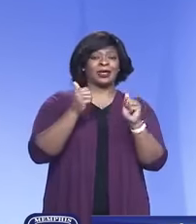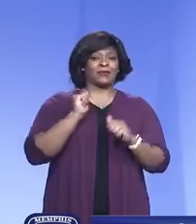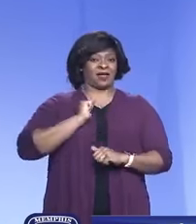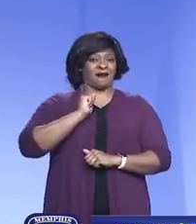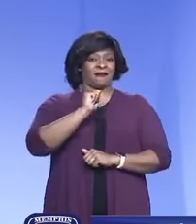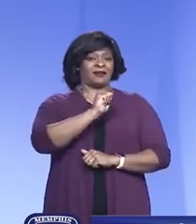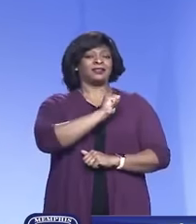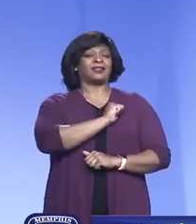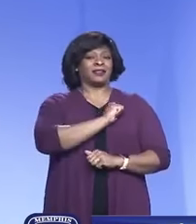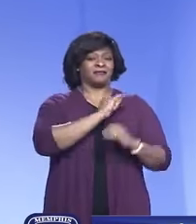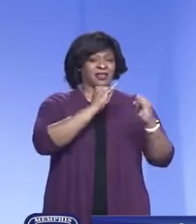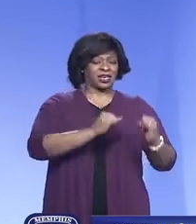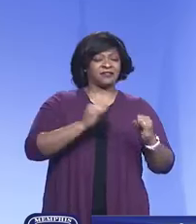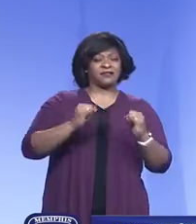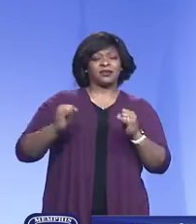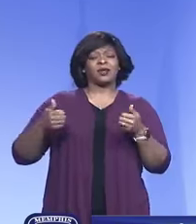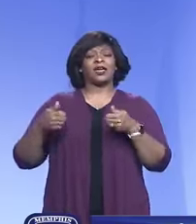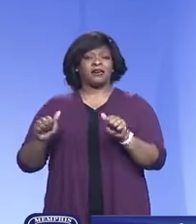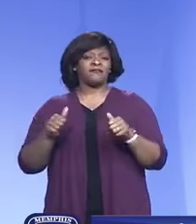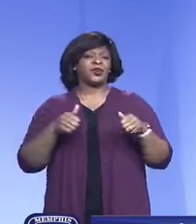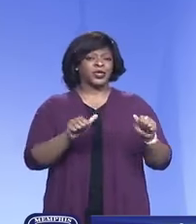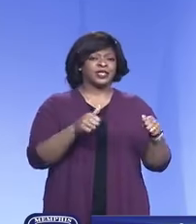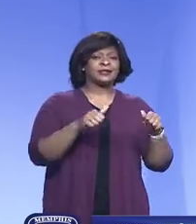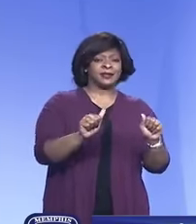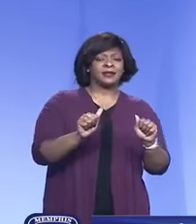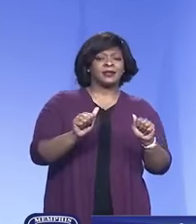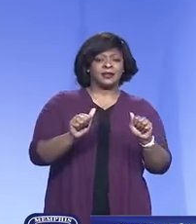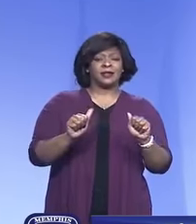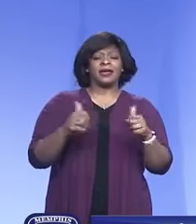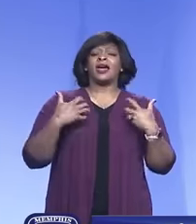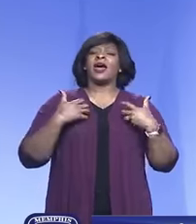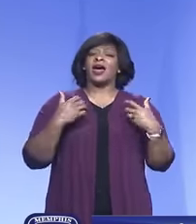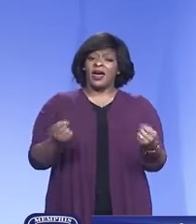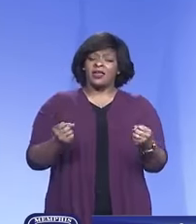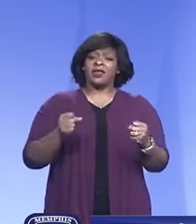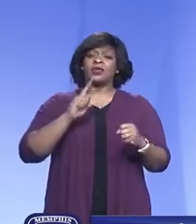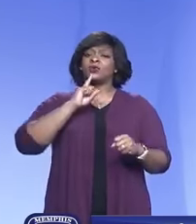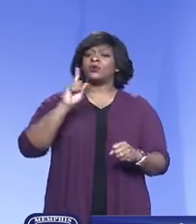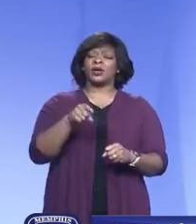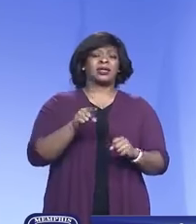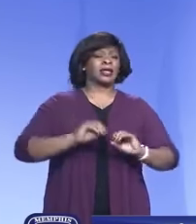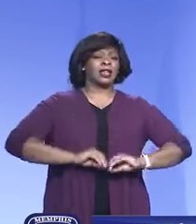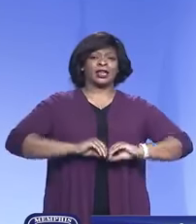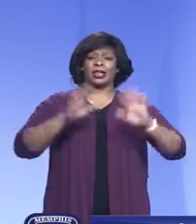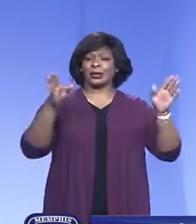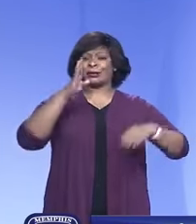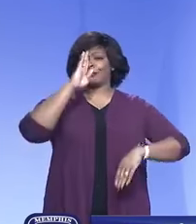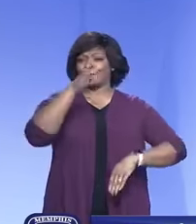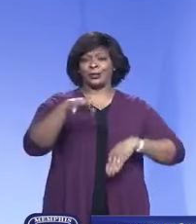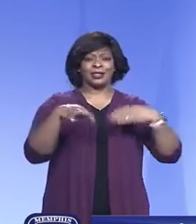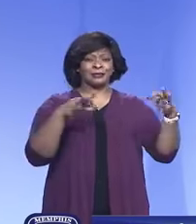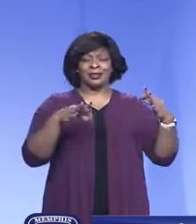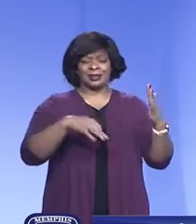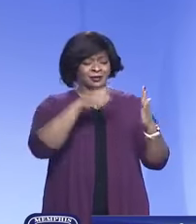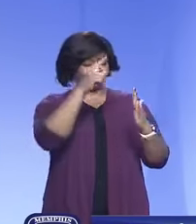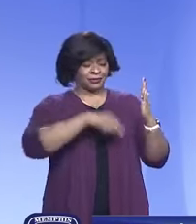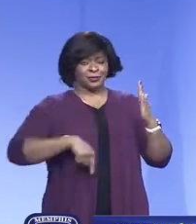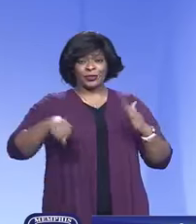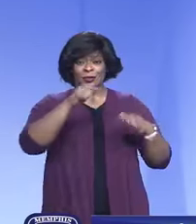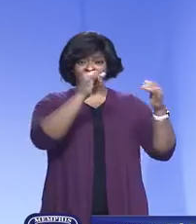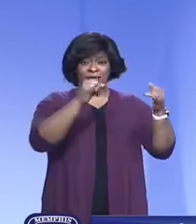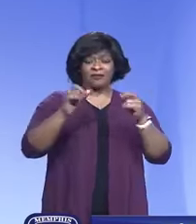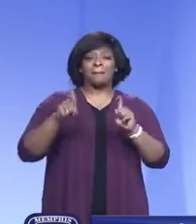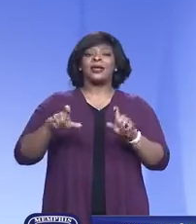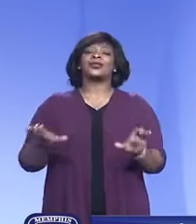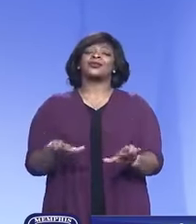individual efforts. The health directive is very clear on things that you as an individual